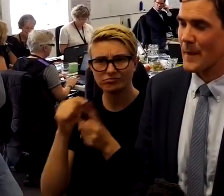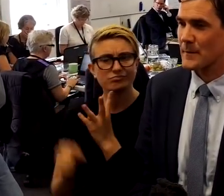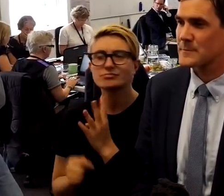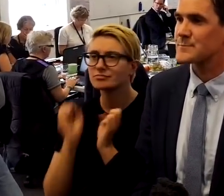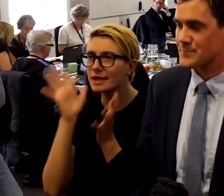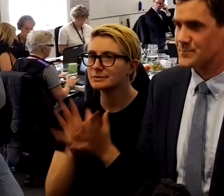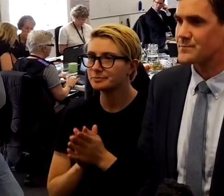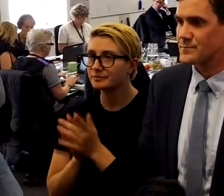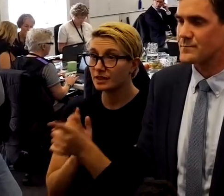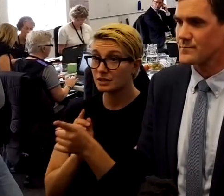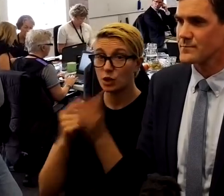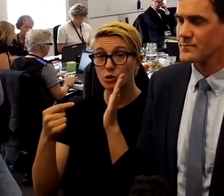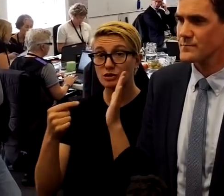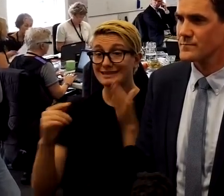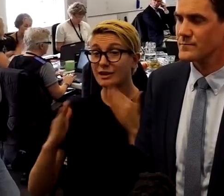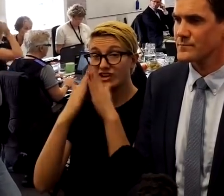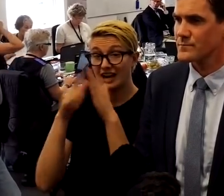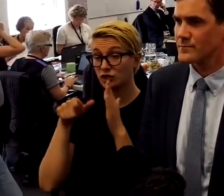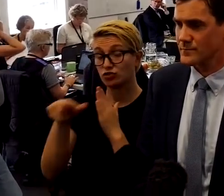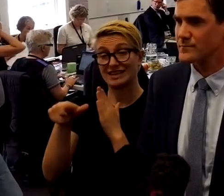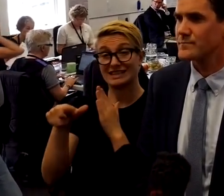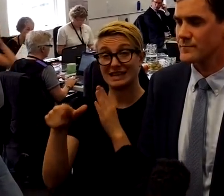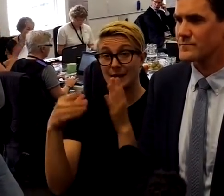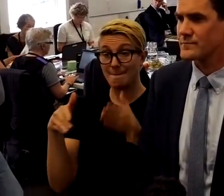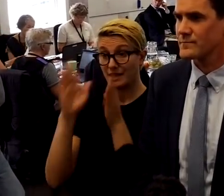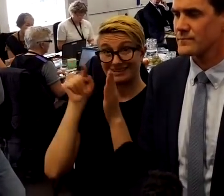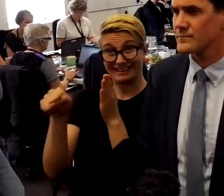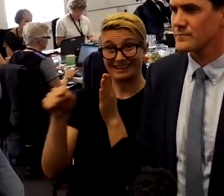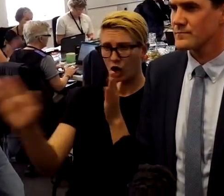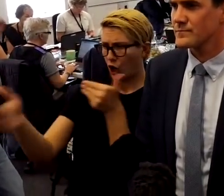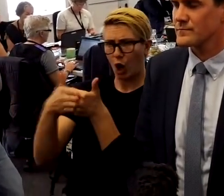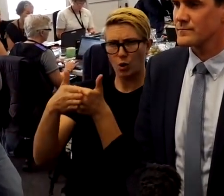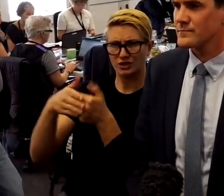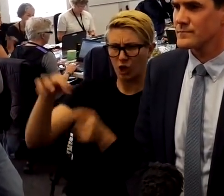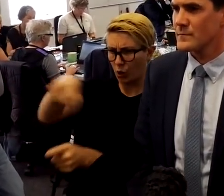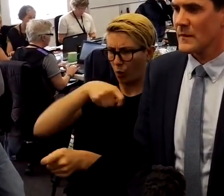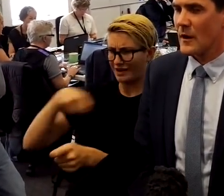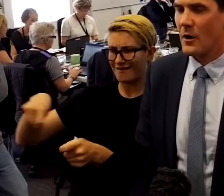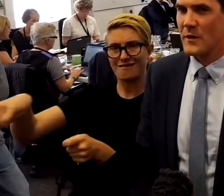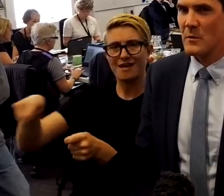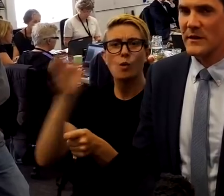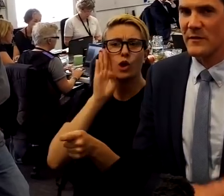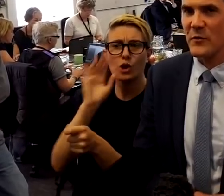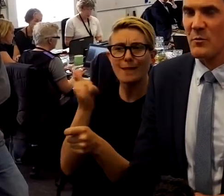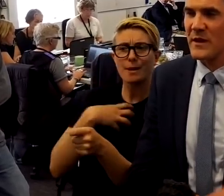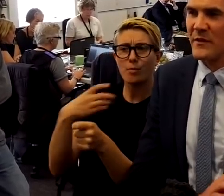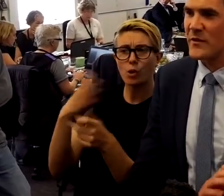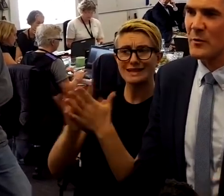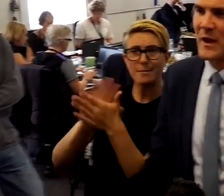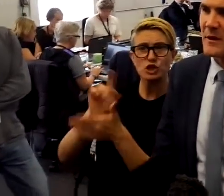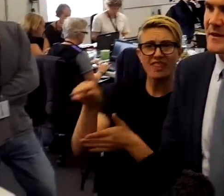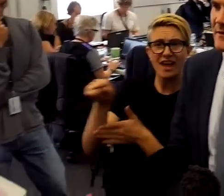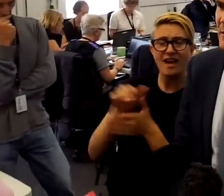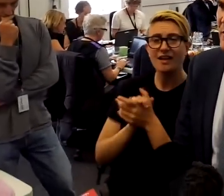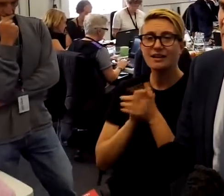Taranaki Street building that was closed off because of cordons, we heard that there could be more damage. Can you tell us anything? I'll get Mike to confirm, but again, there's